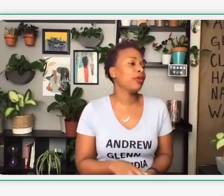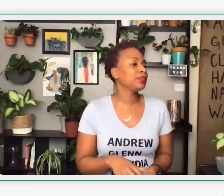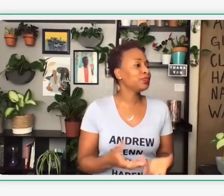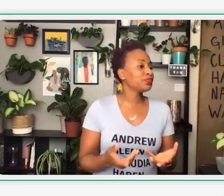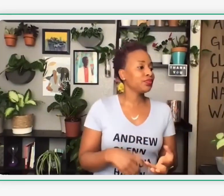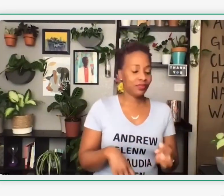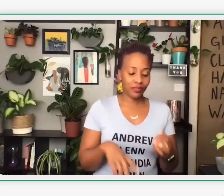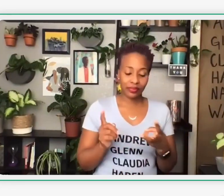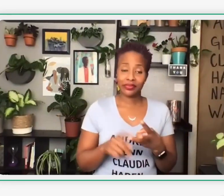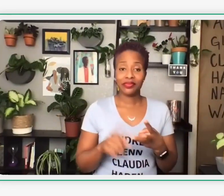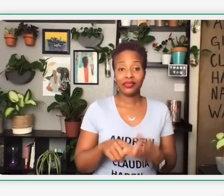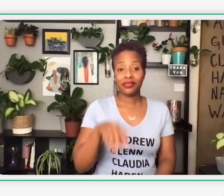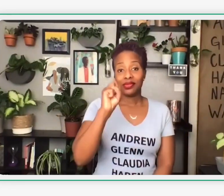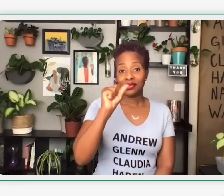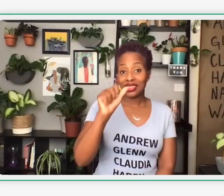now?